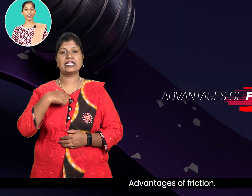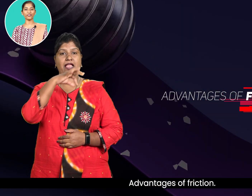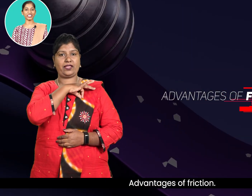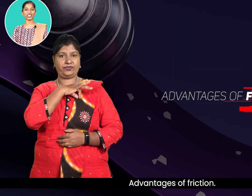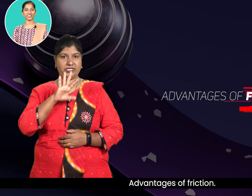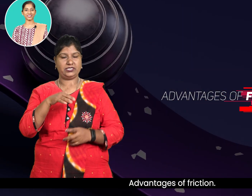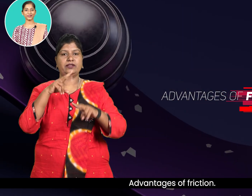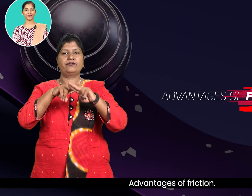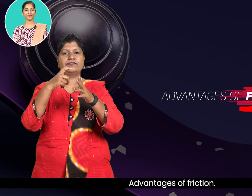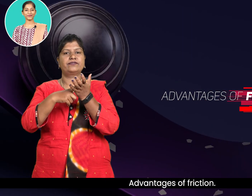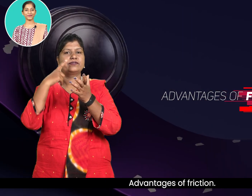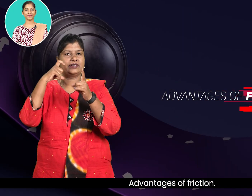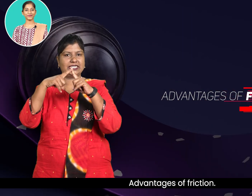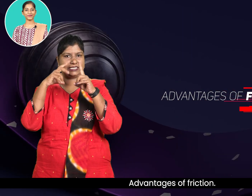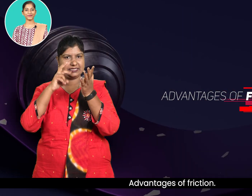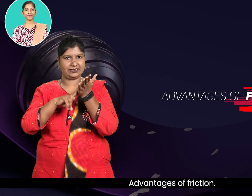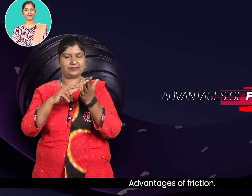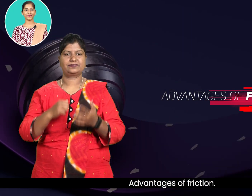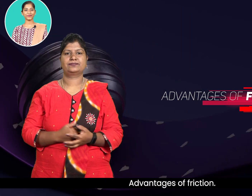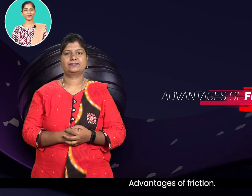Advantages of friction.